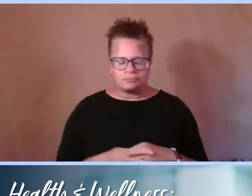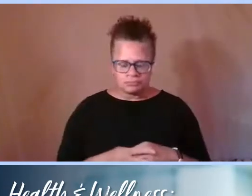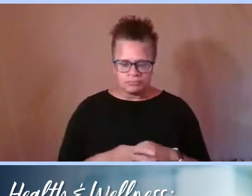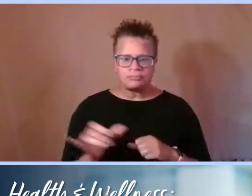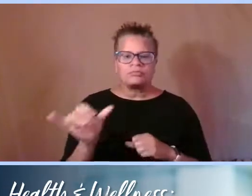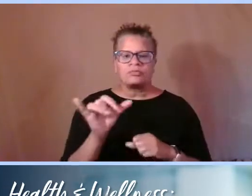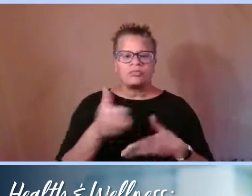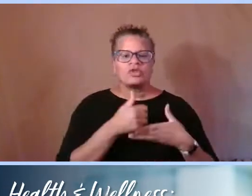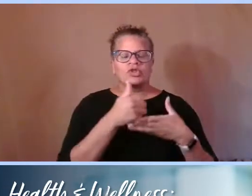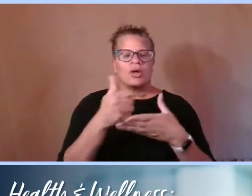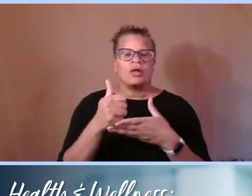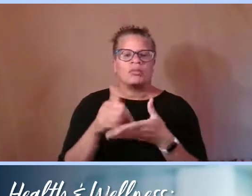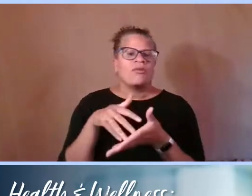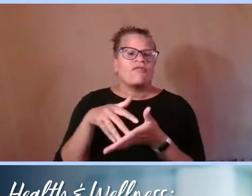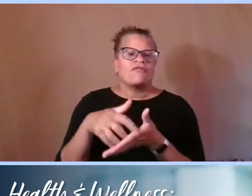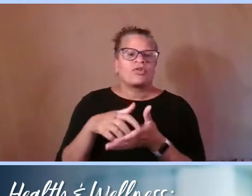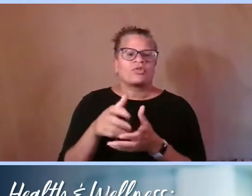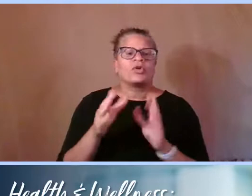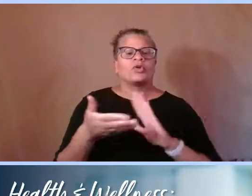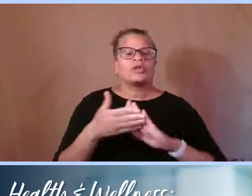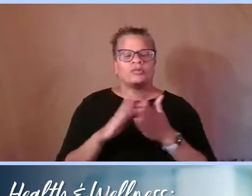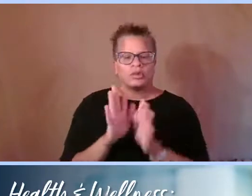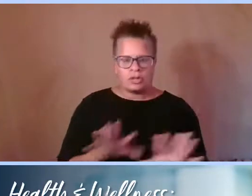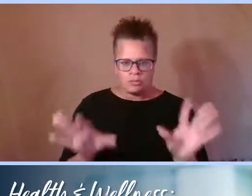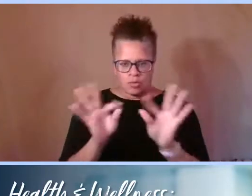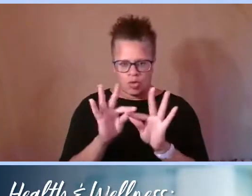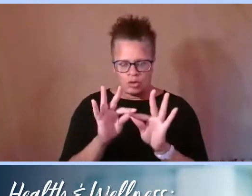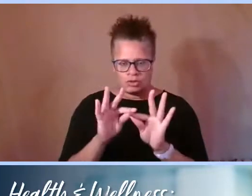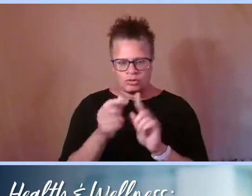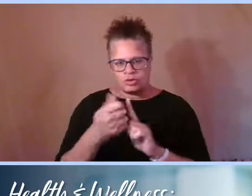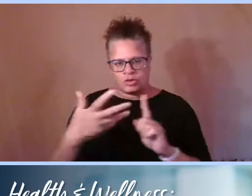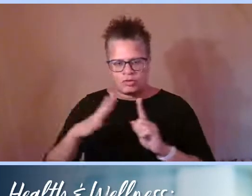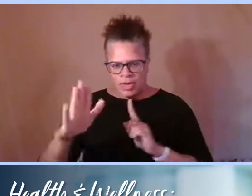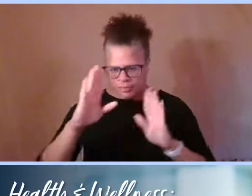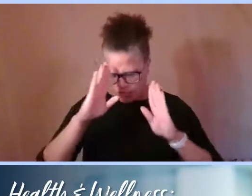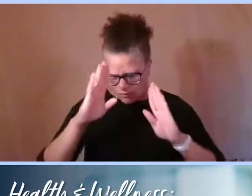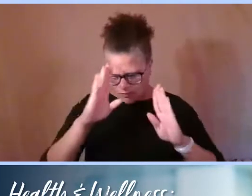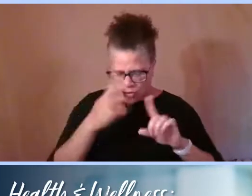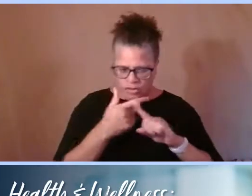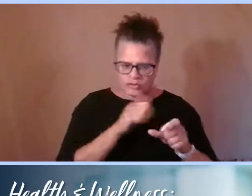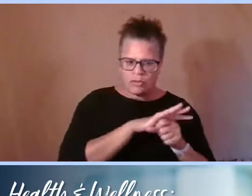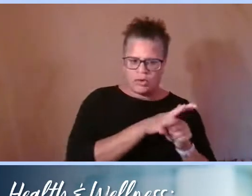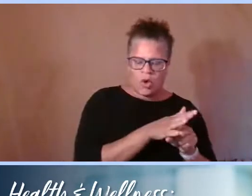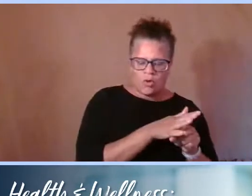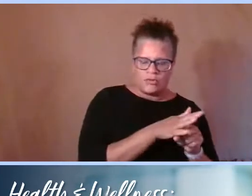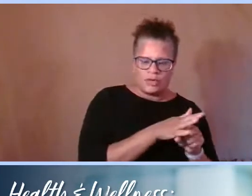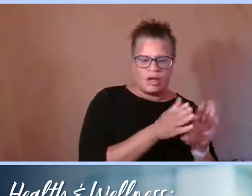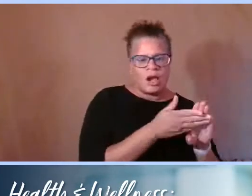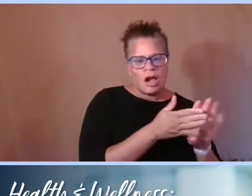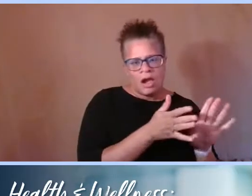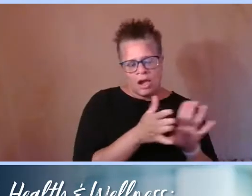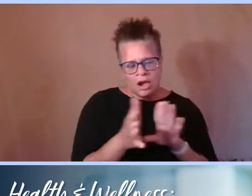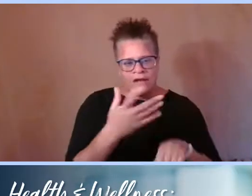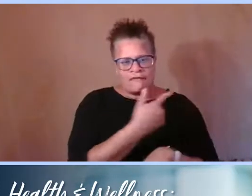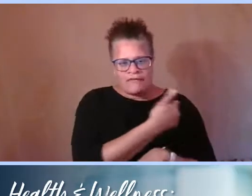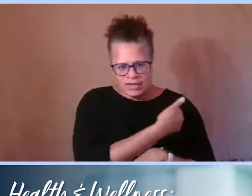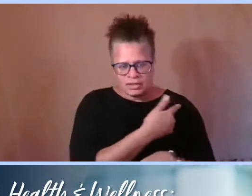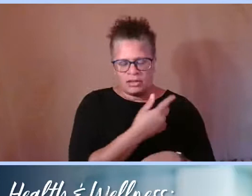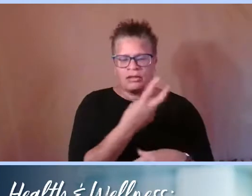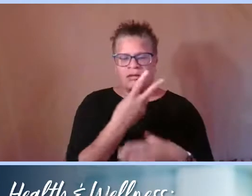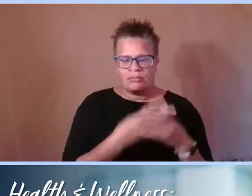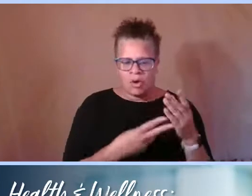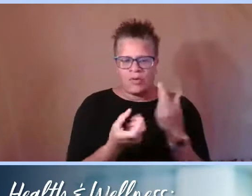want to help our vulnerable communities expand their focus from COVID vaccination and